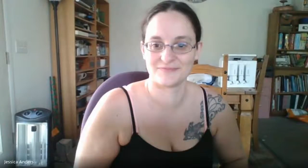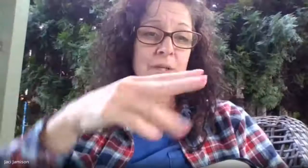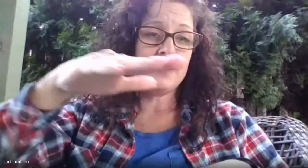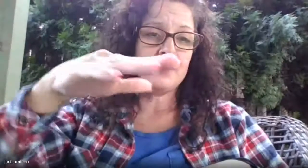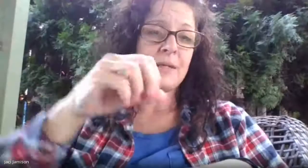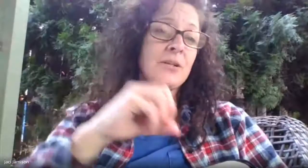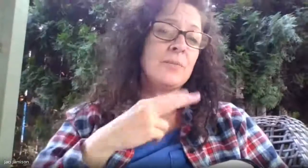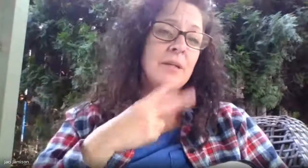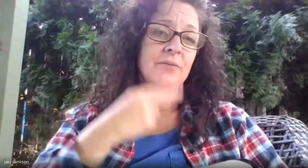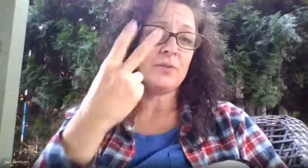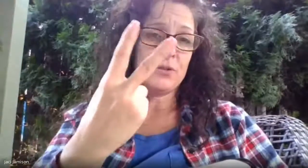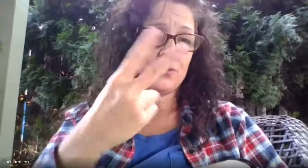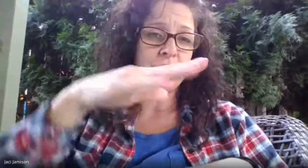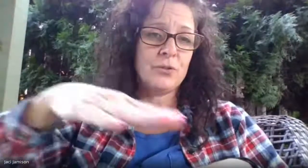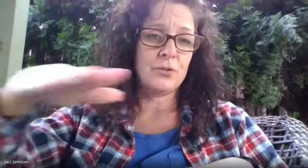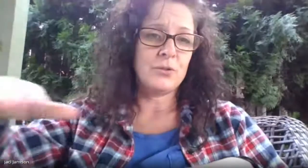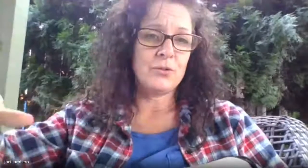actually, I'm going to have 2 children,